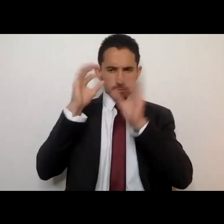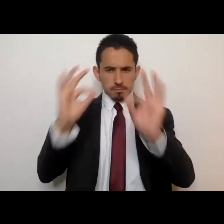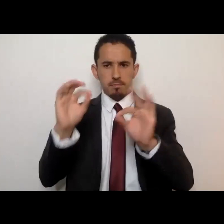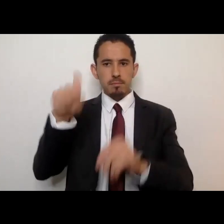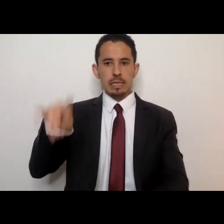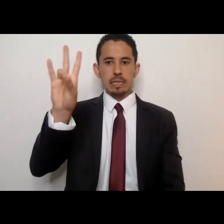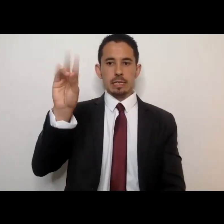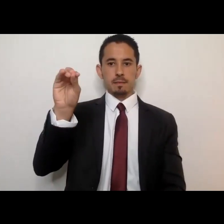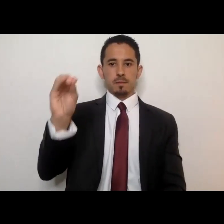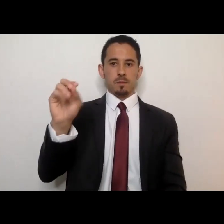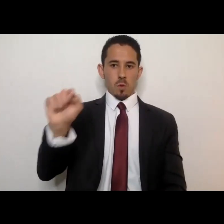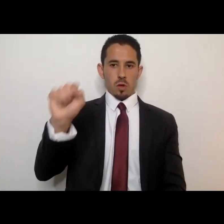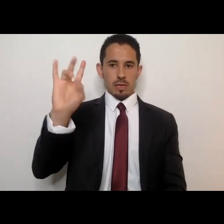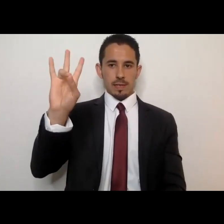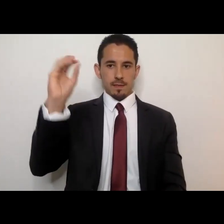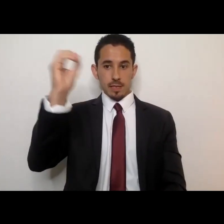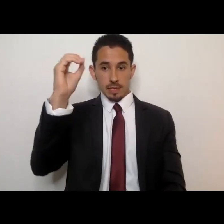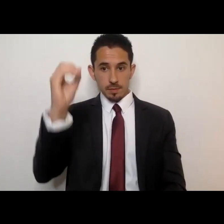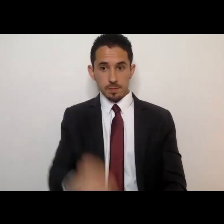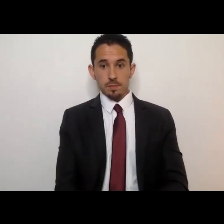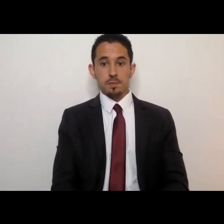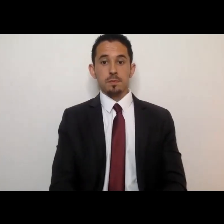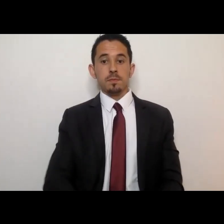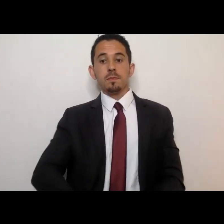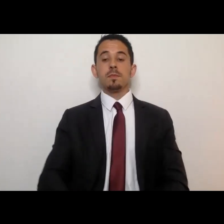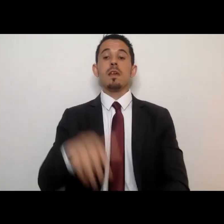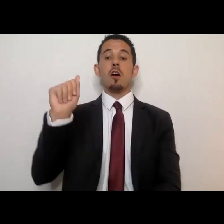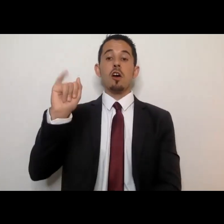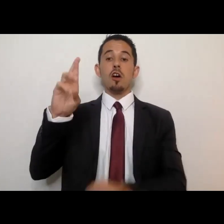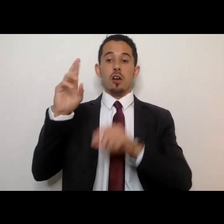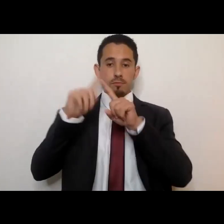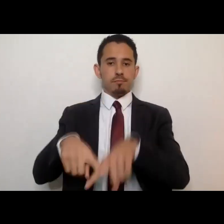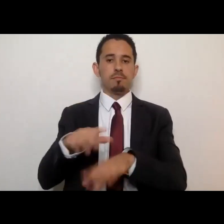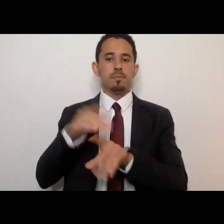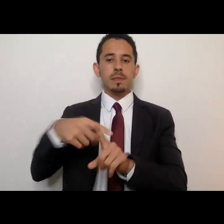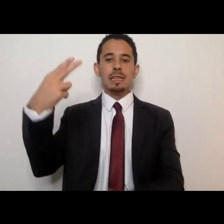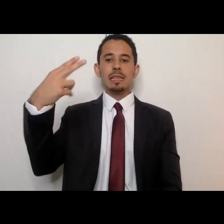and the angle of incidence, which must be 70.7 degrees.